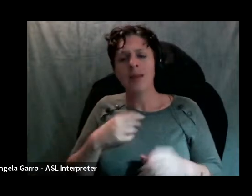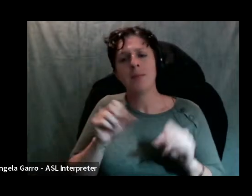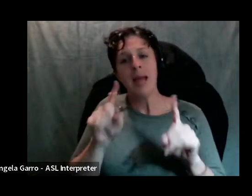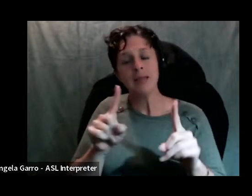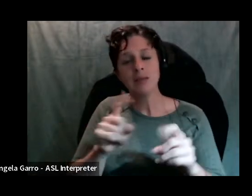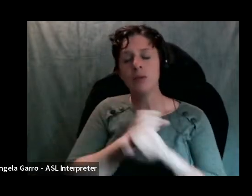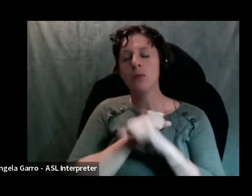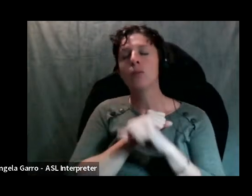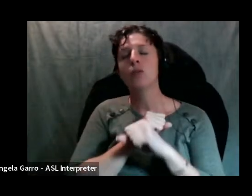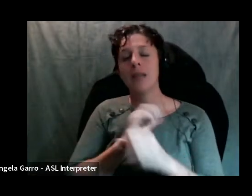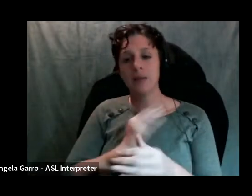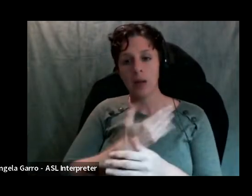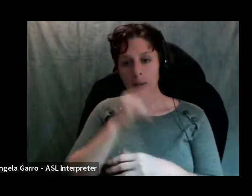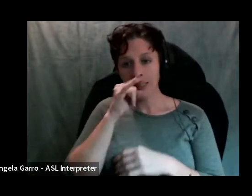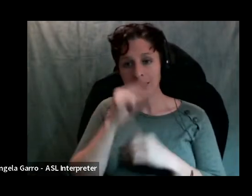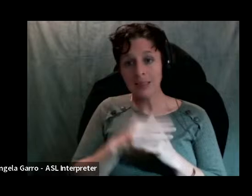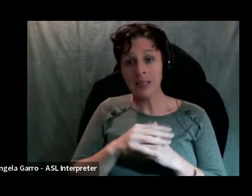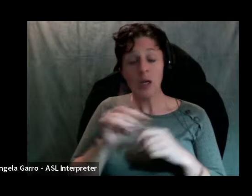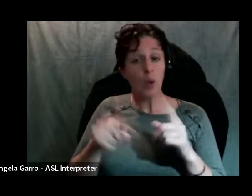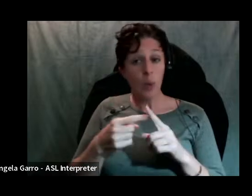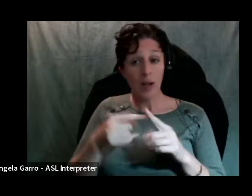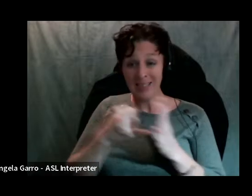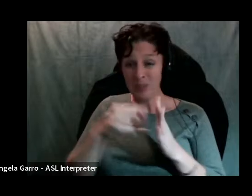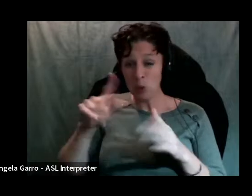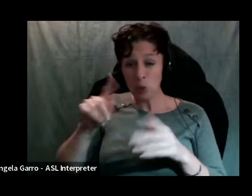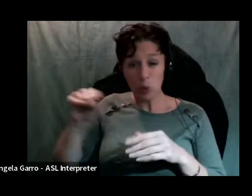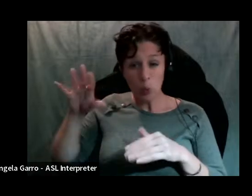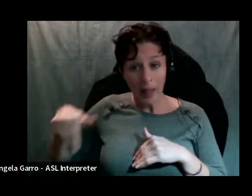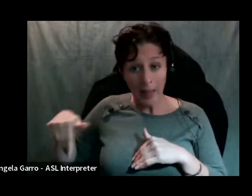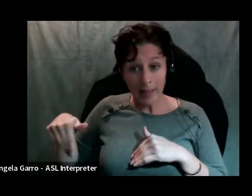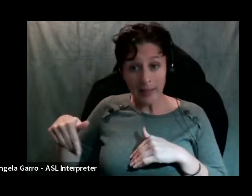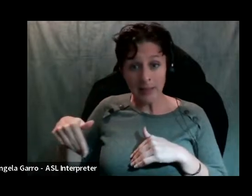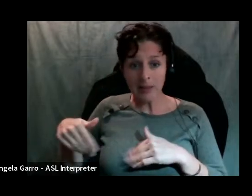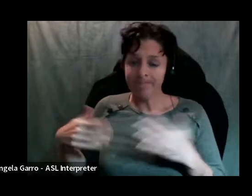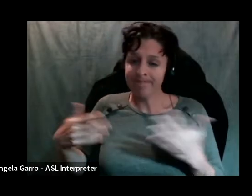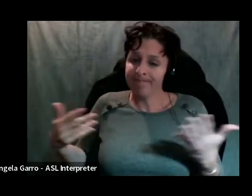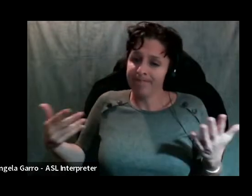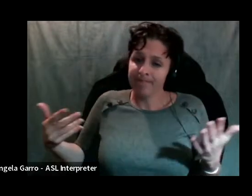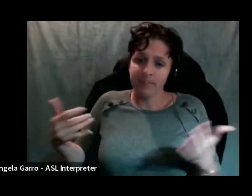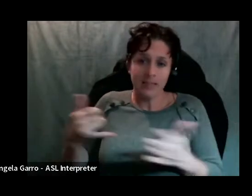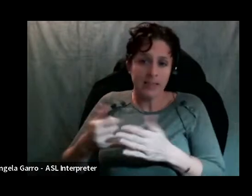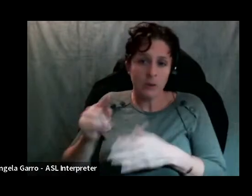kids. When it's too late, it's too late.